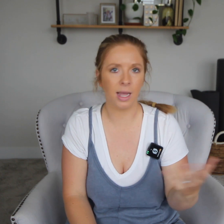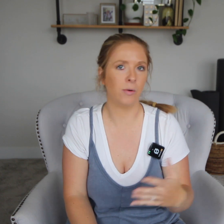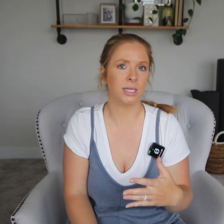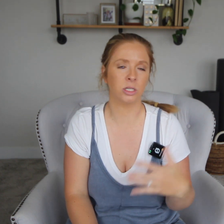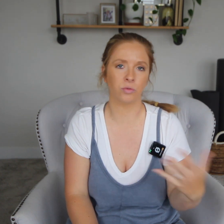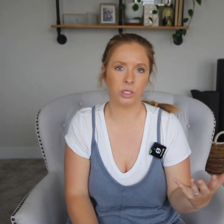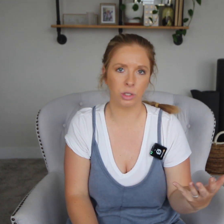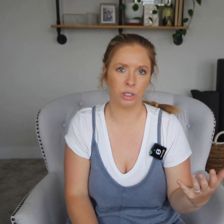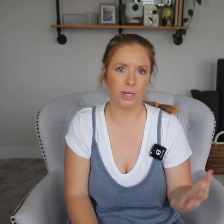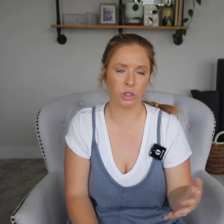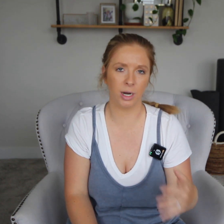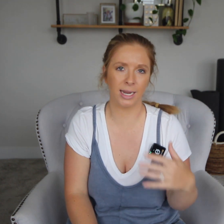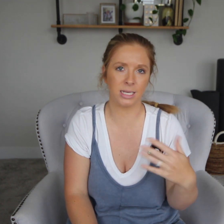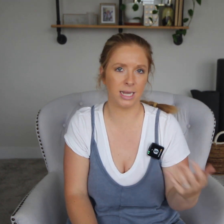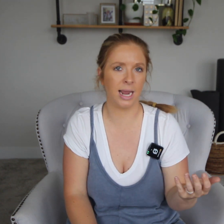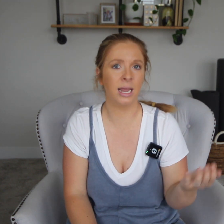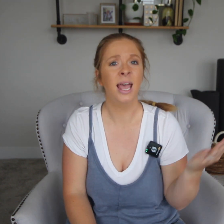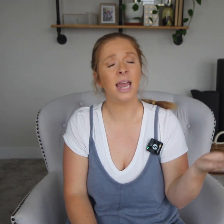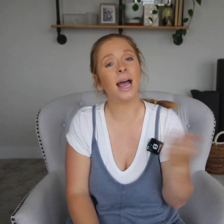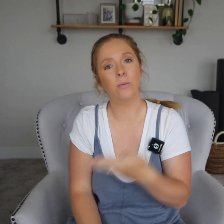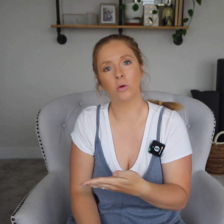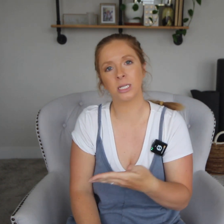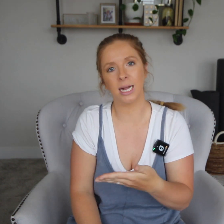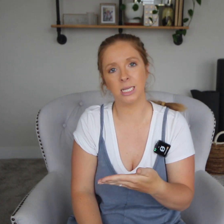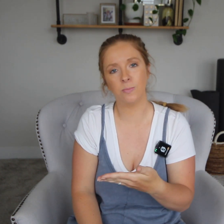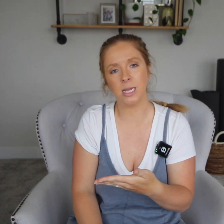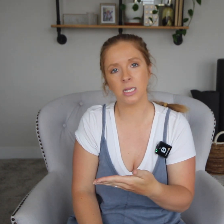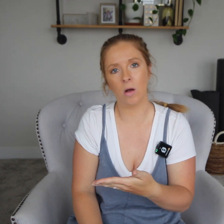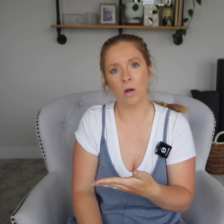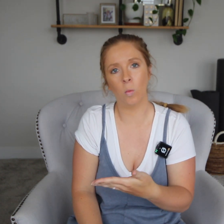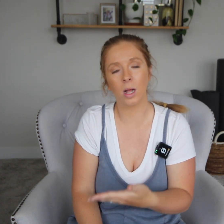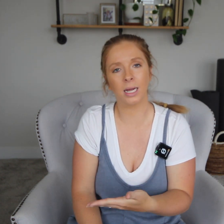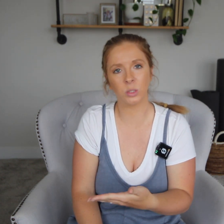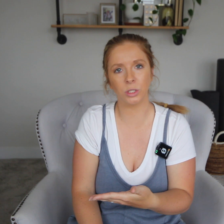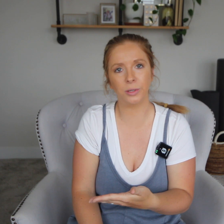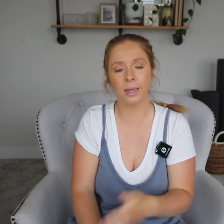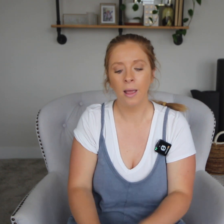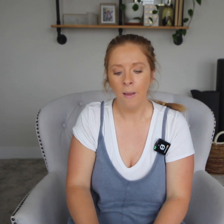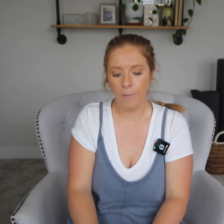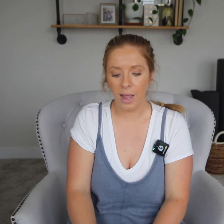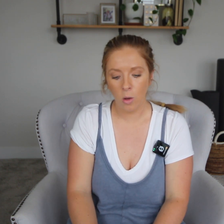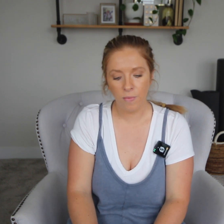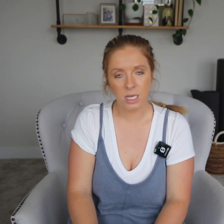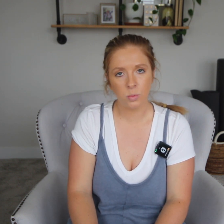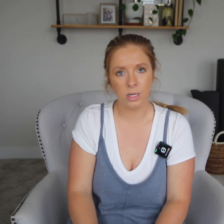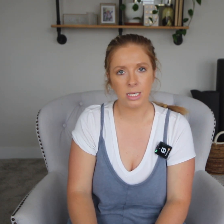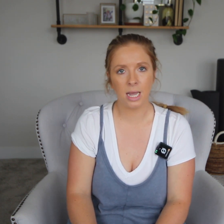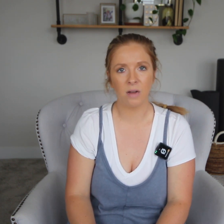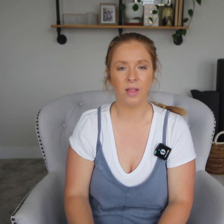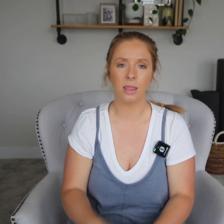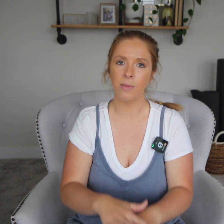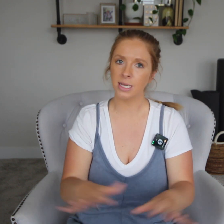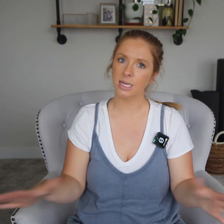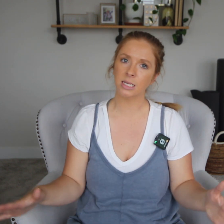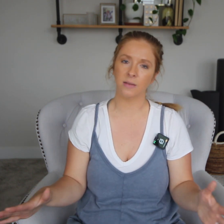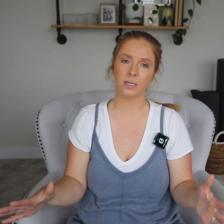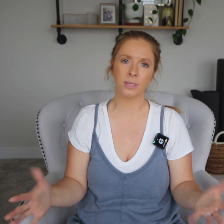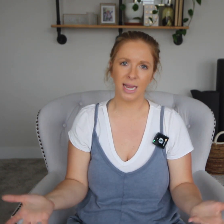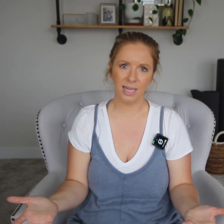always like to research and make sure I can sign and add more signs based on what class we're doing. But I hope this was kind of like the basics of some sign language